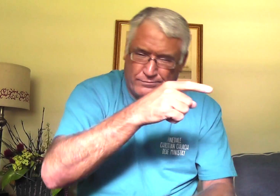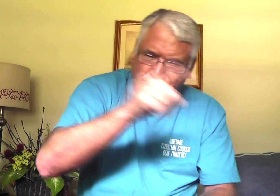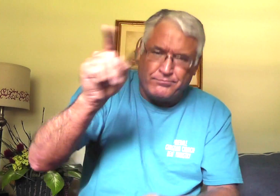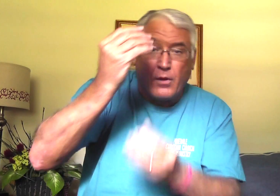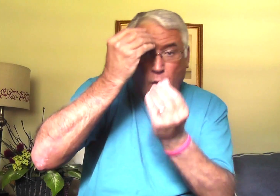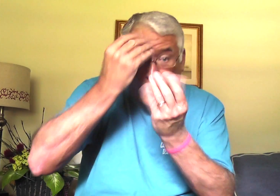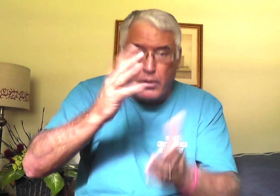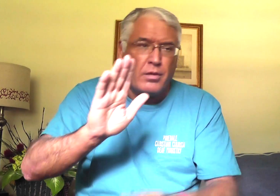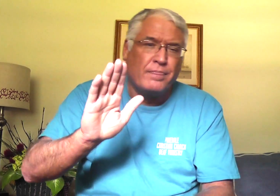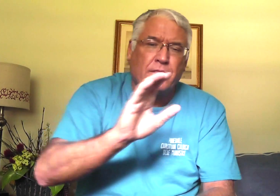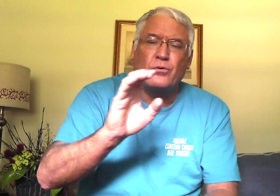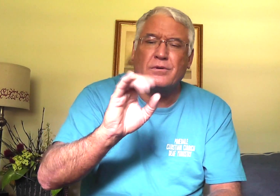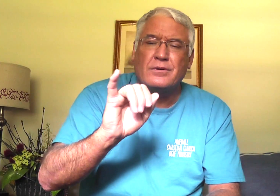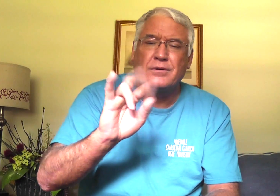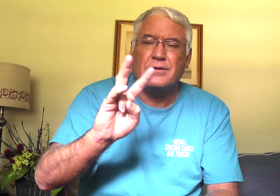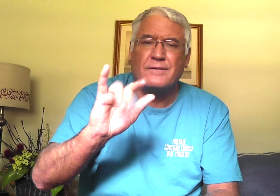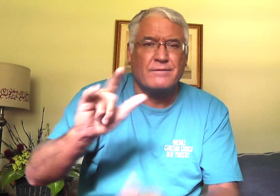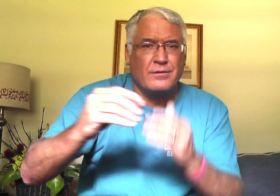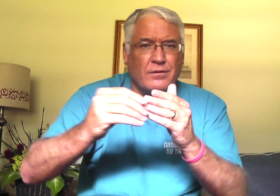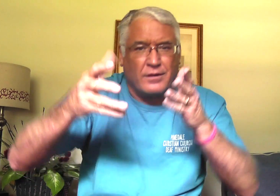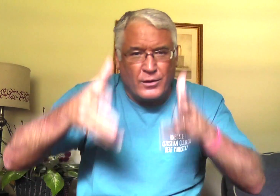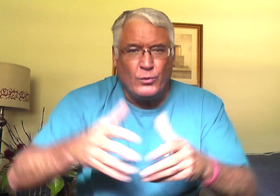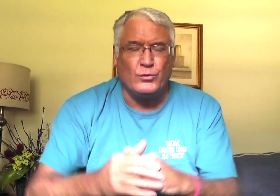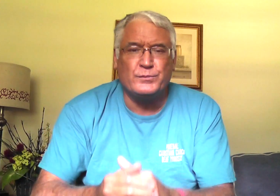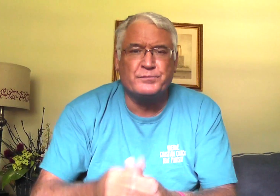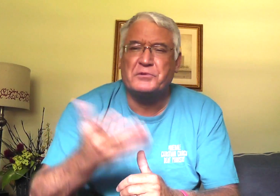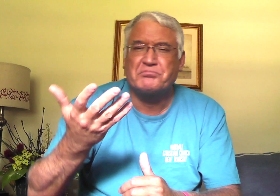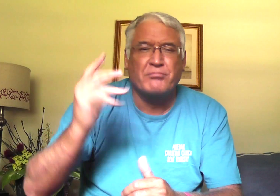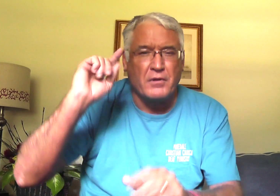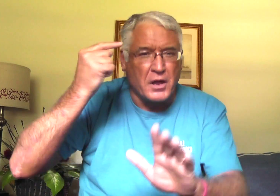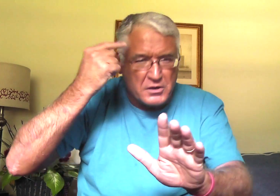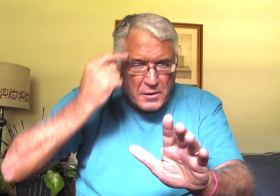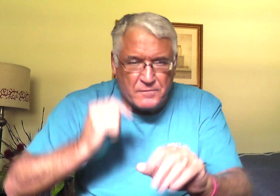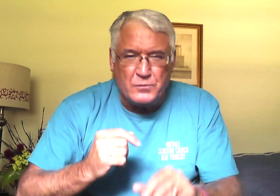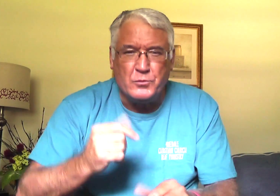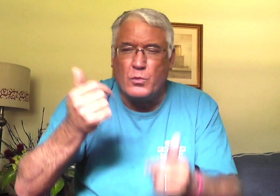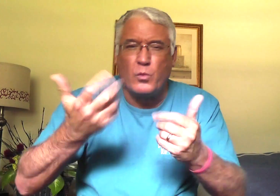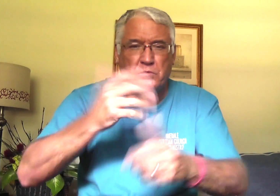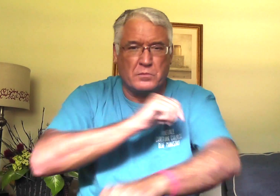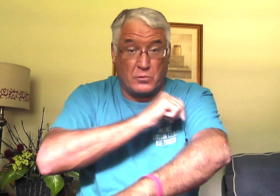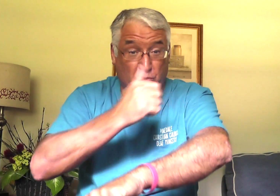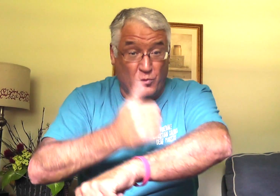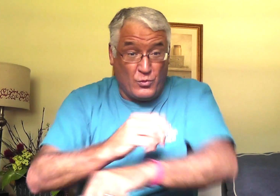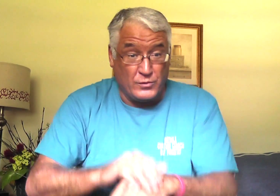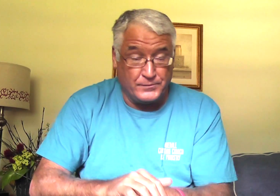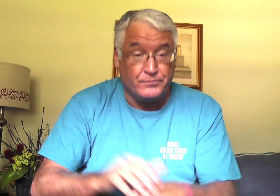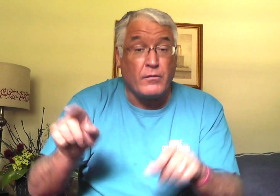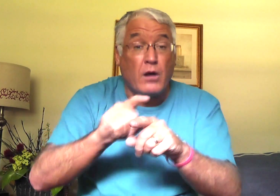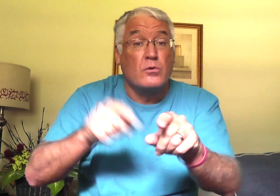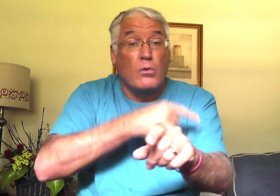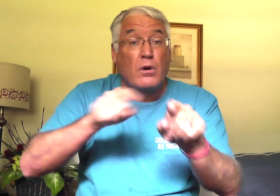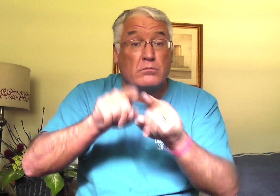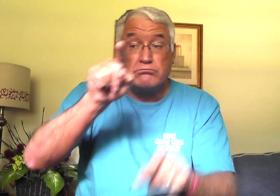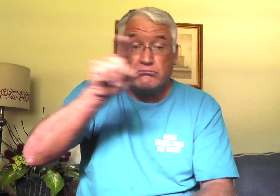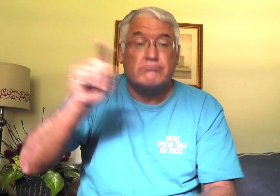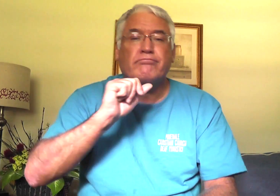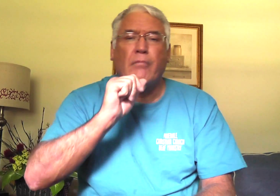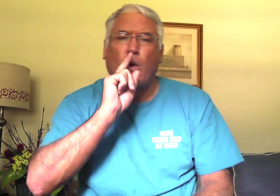long ago that they need to obey the civil authorities, the government officials, anyone in